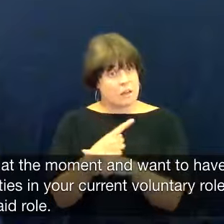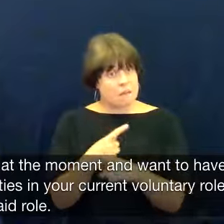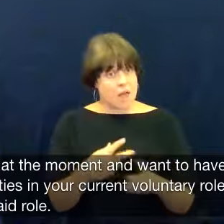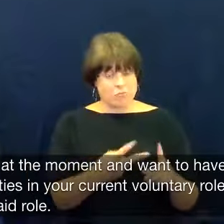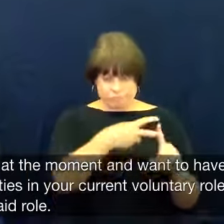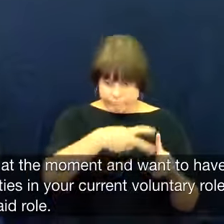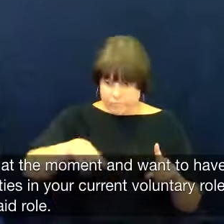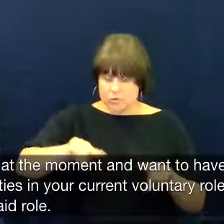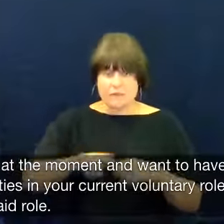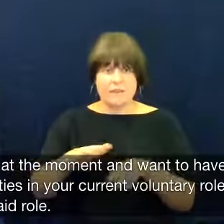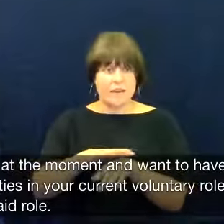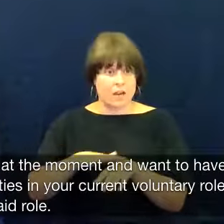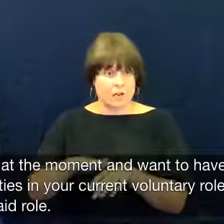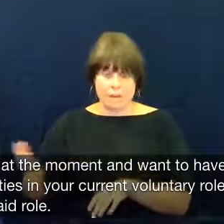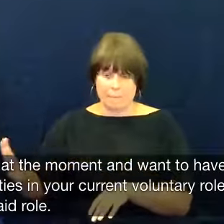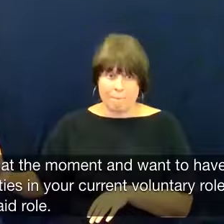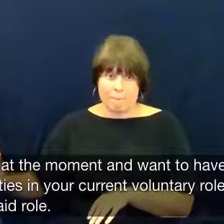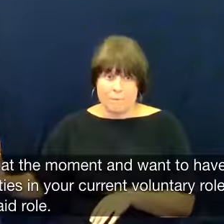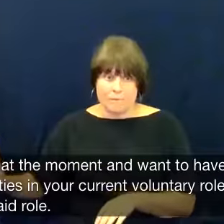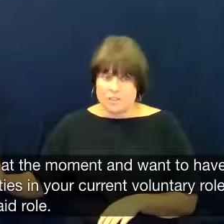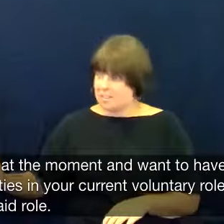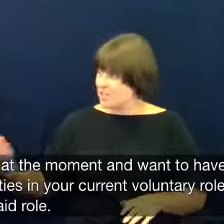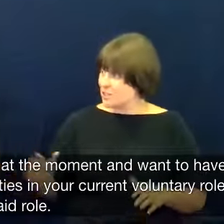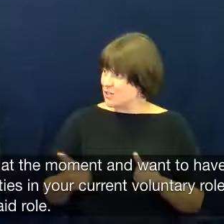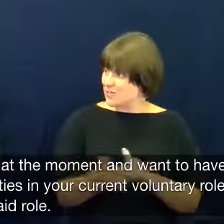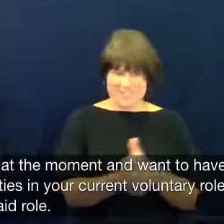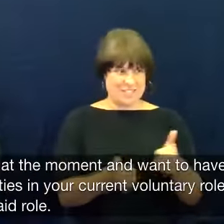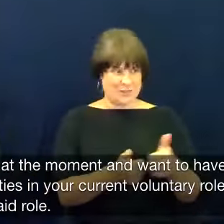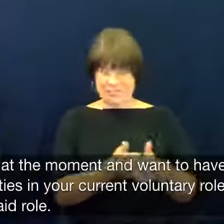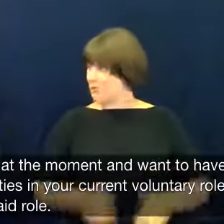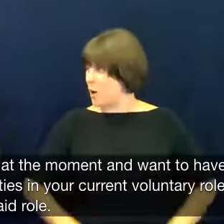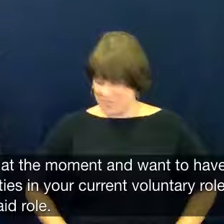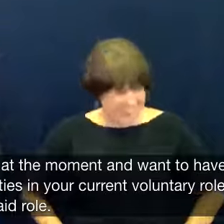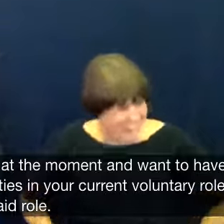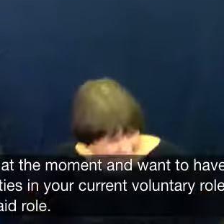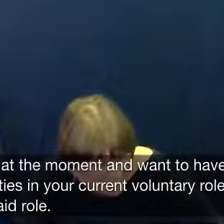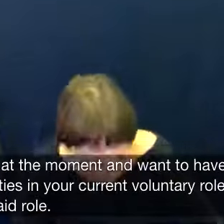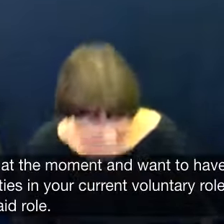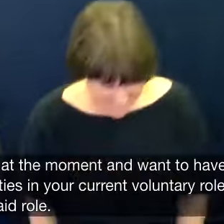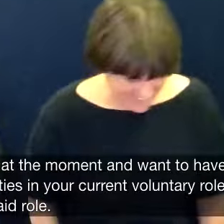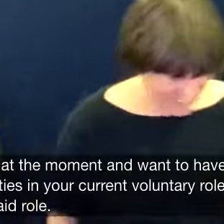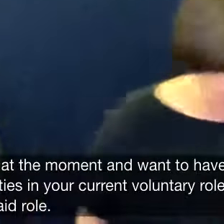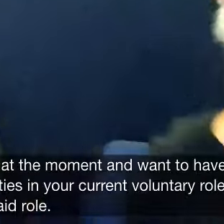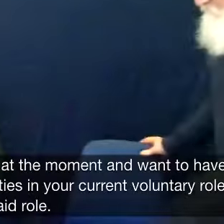different area. Or you might be looking at starting too fast. No. Swap. Yep. Okay.